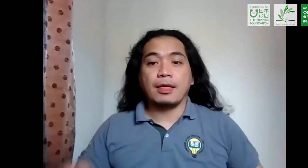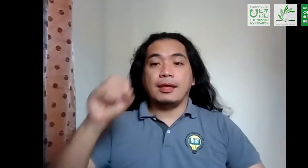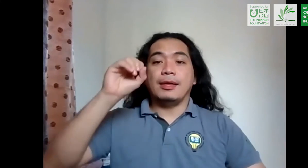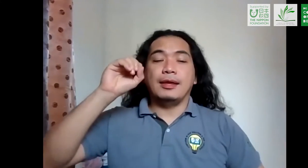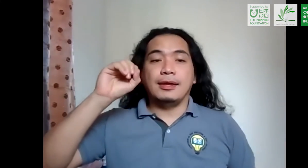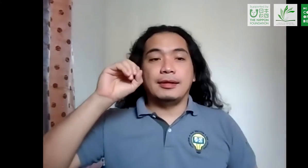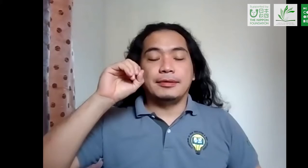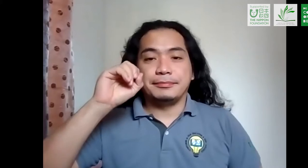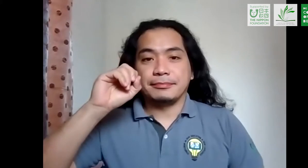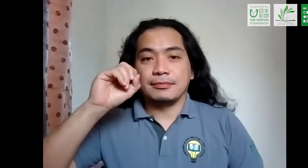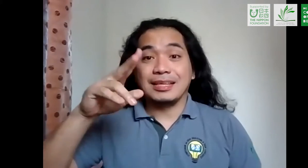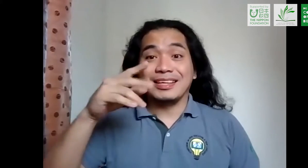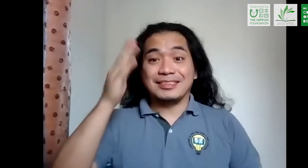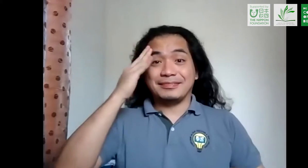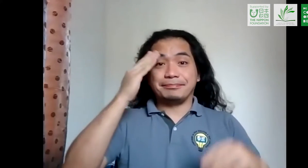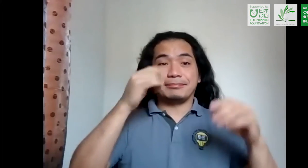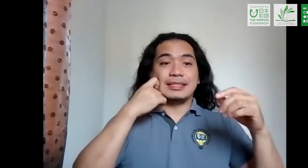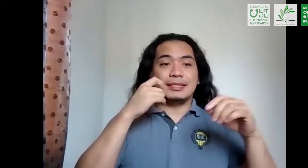So I'm gonna get my brain